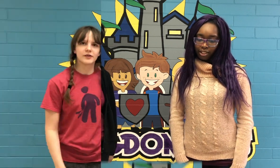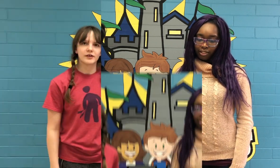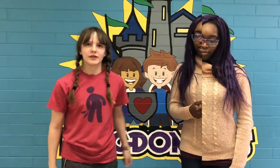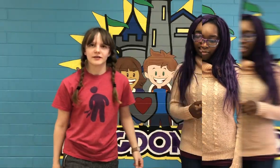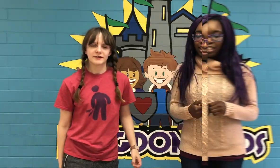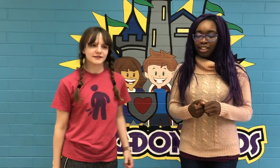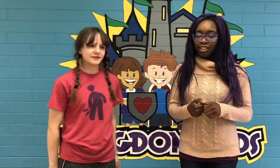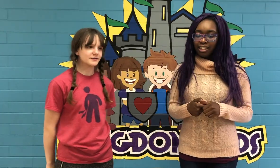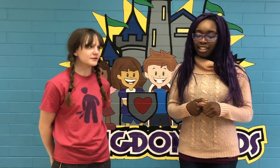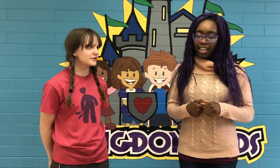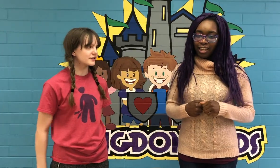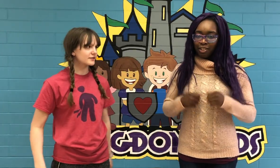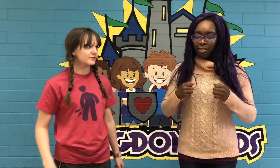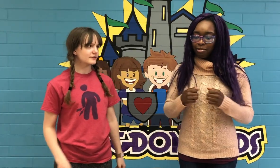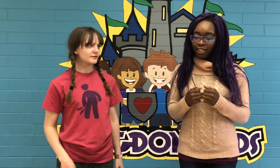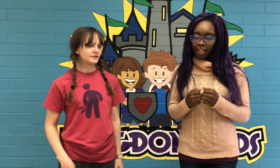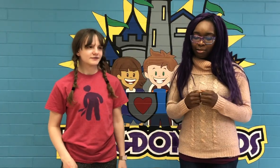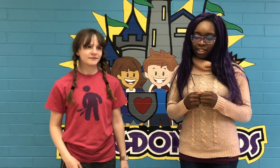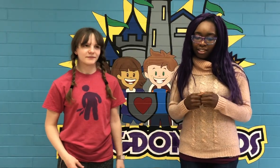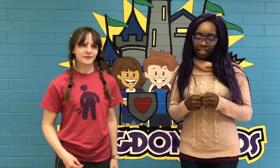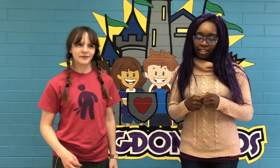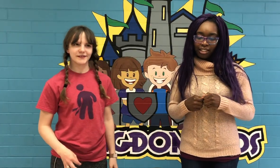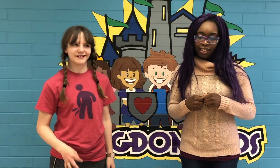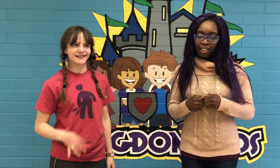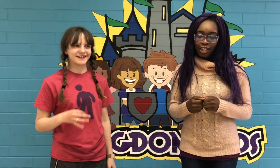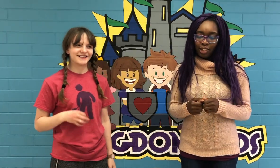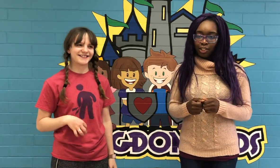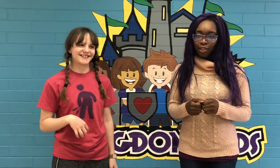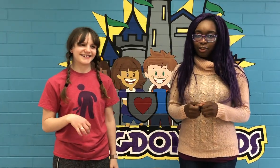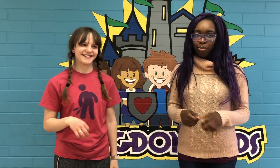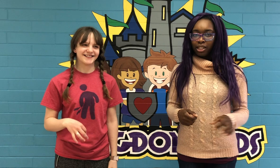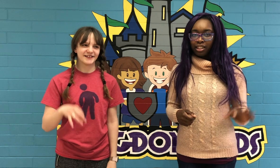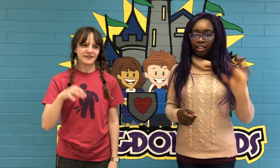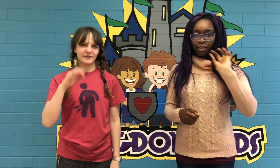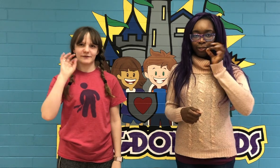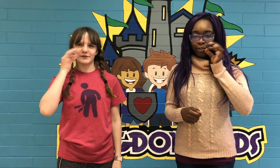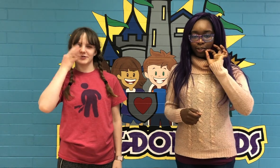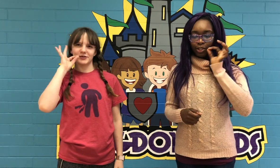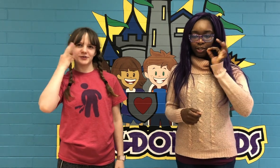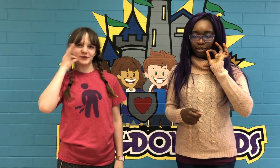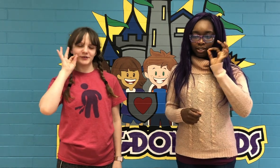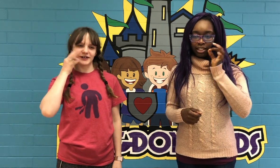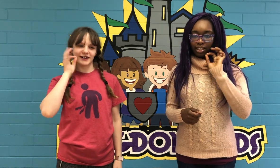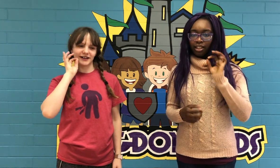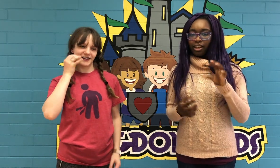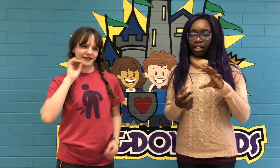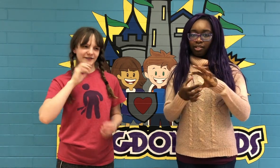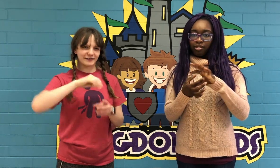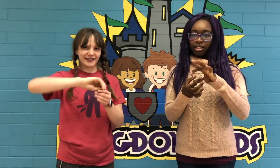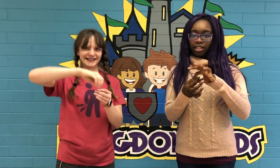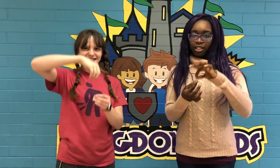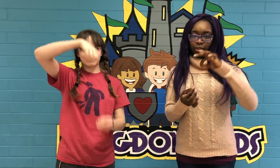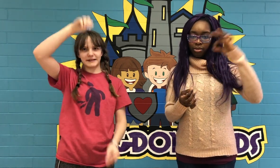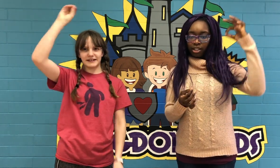22-23. So let's start it again. One more time, Kingdom Kids. So, but the fruit of the